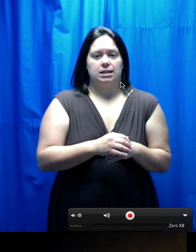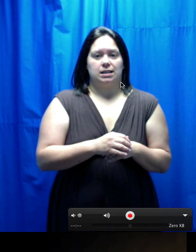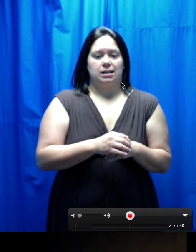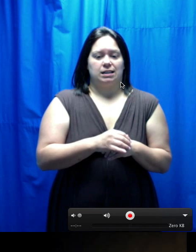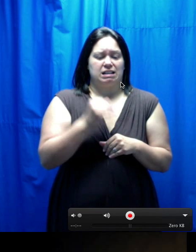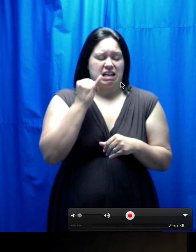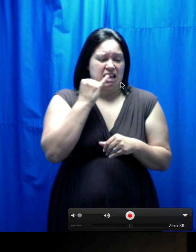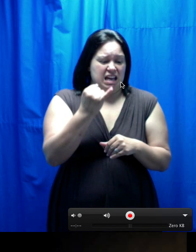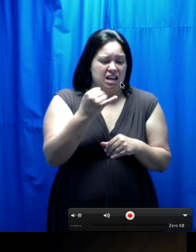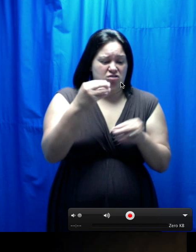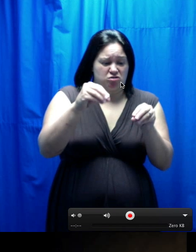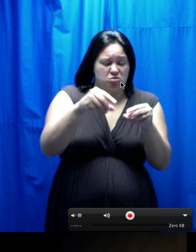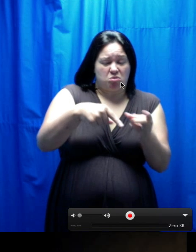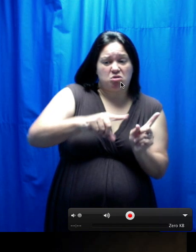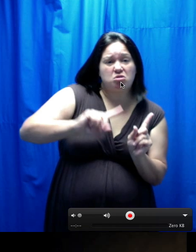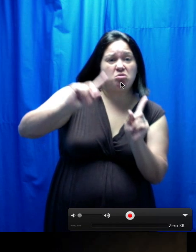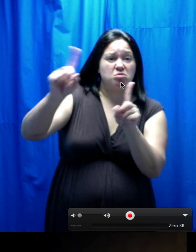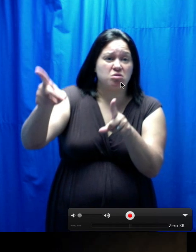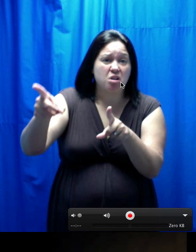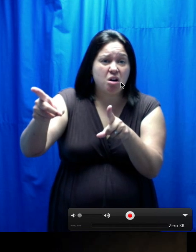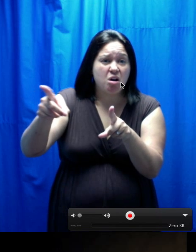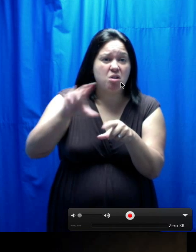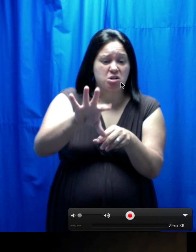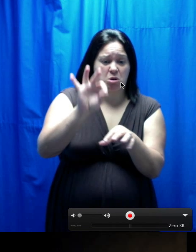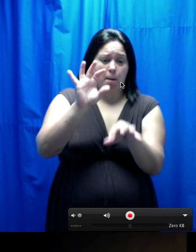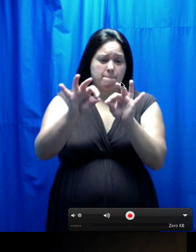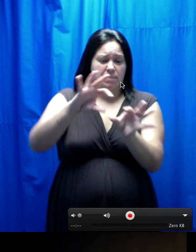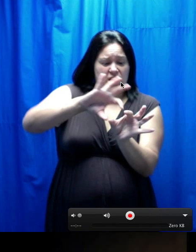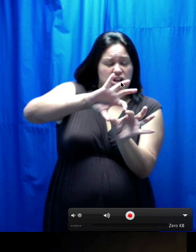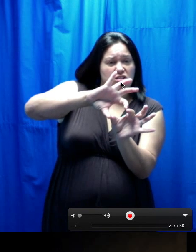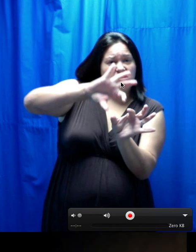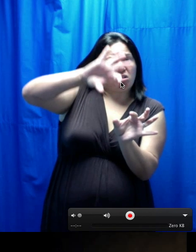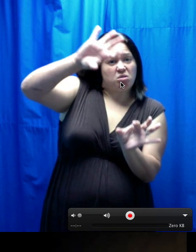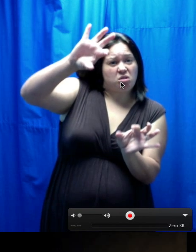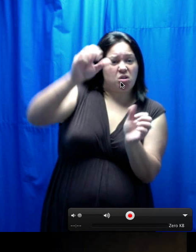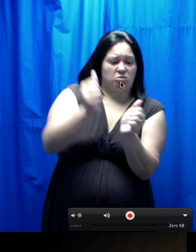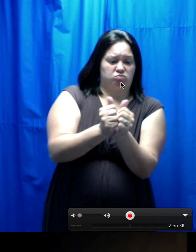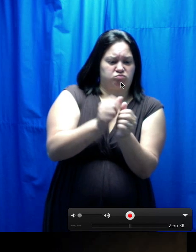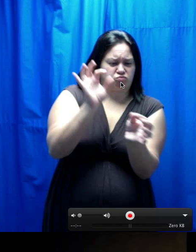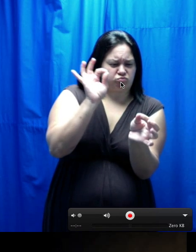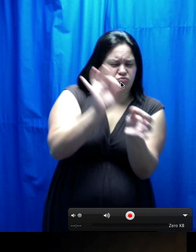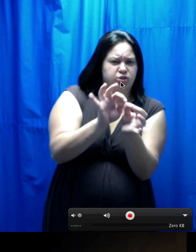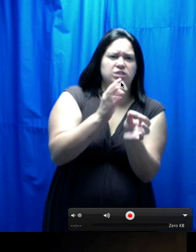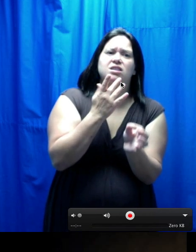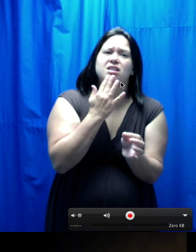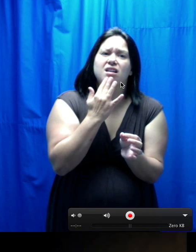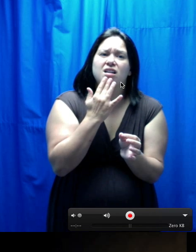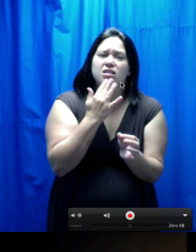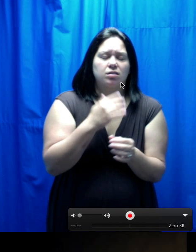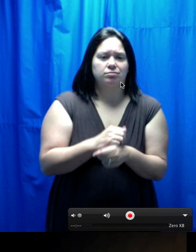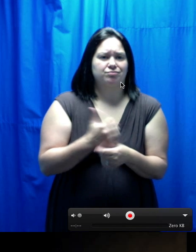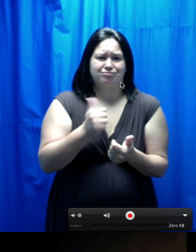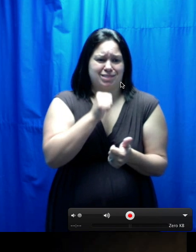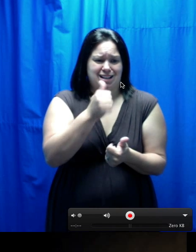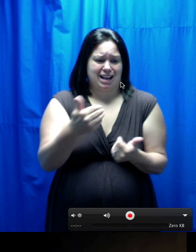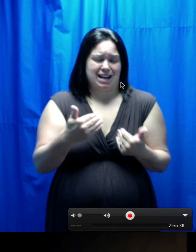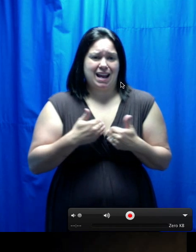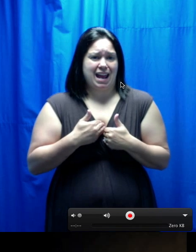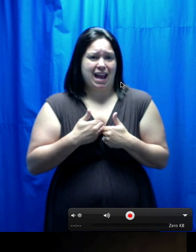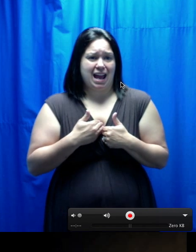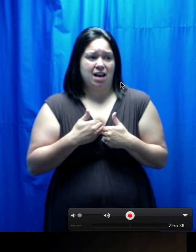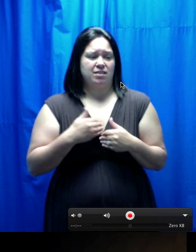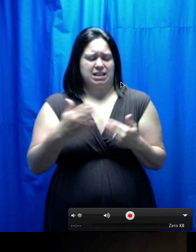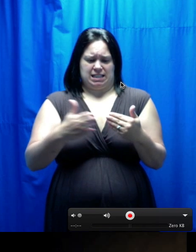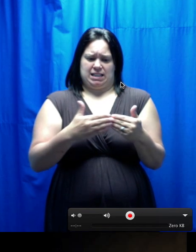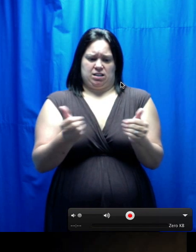more expensive than the regular colors: black, white, yellow, blue, and red. And most of the time, the exact color and shade you